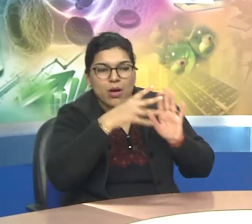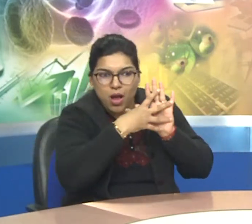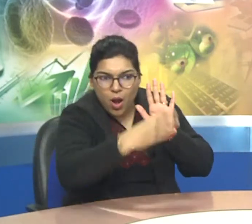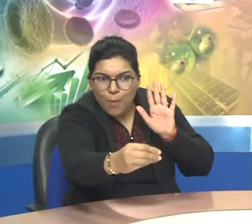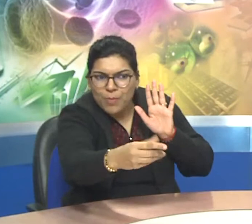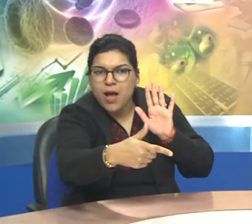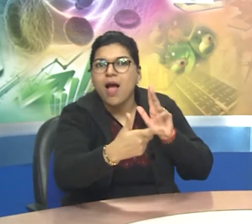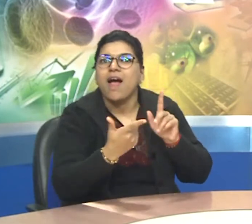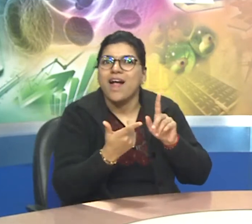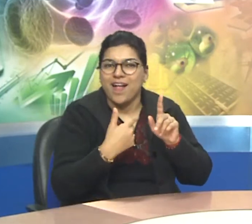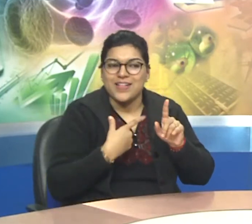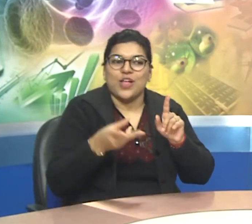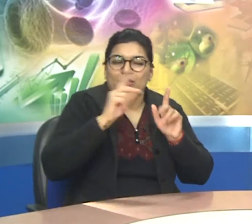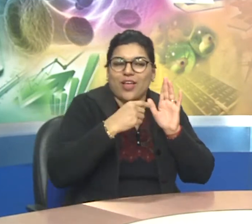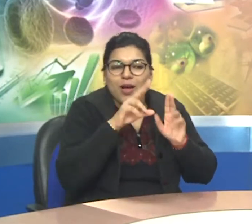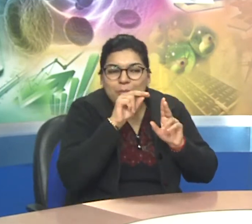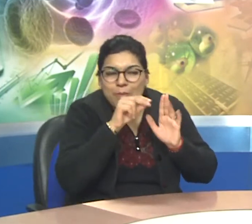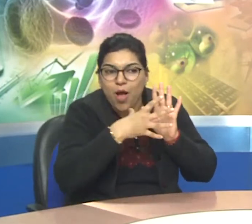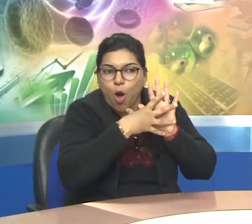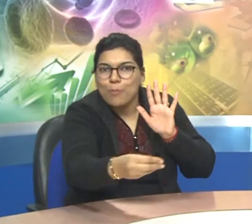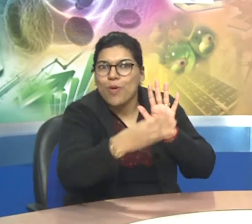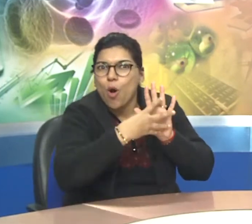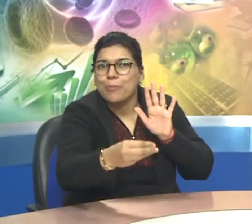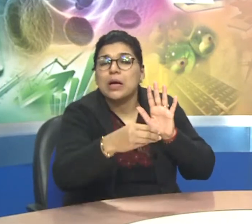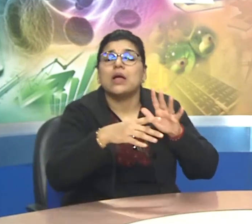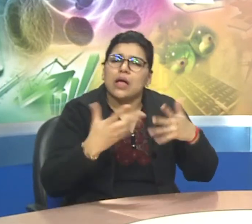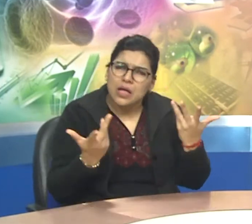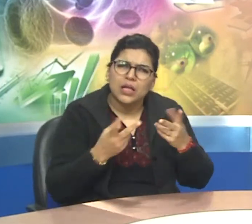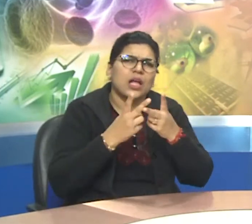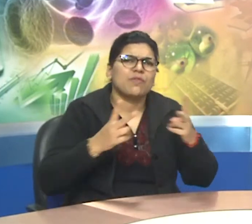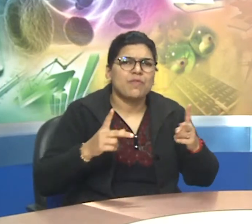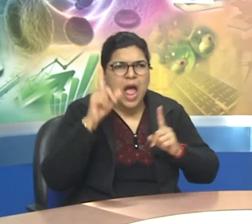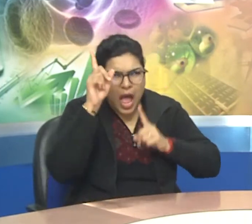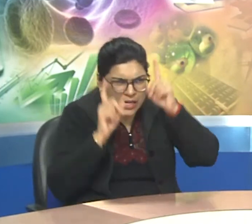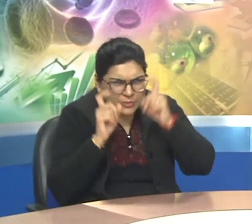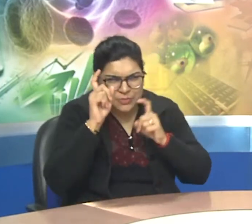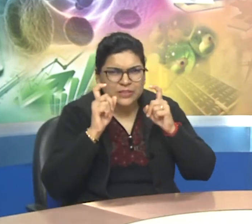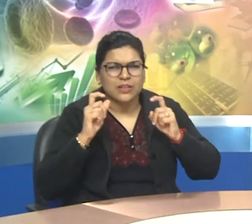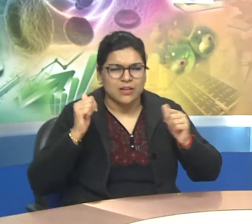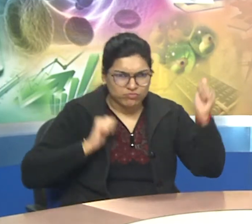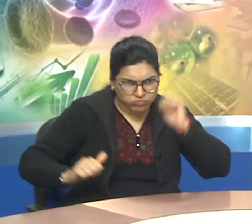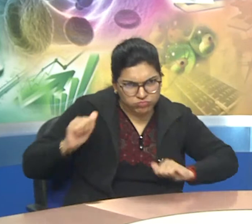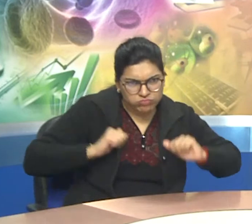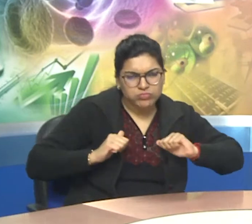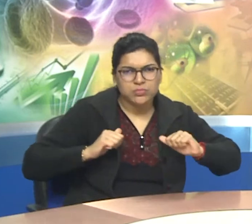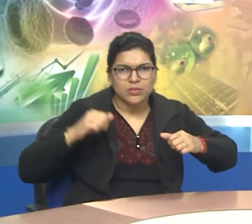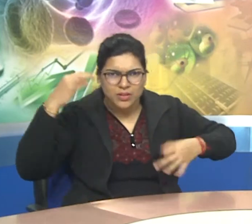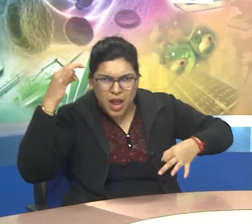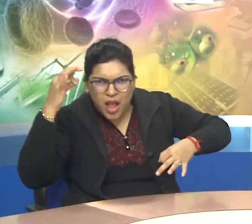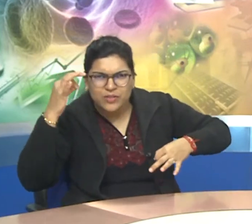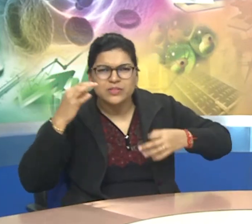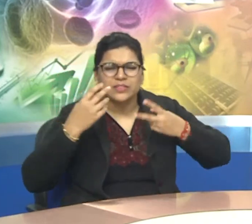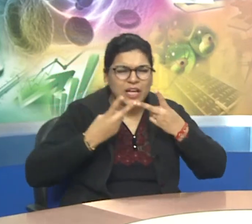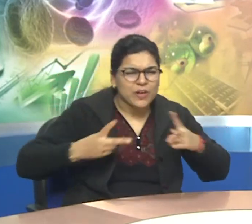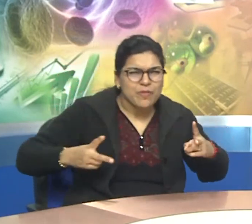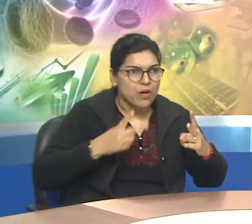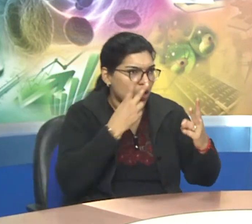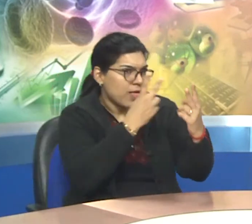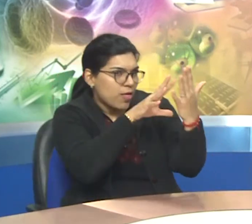Like sometimes we copy the voice of the birds, sometimes we copy the act of any bird or any